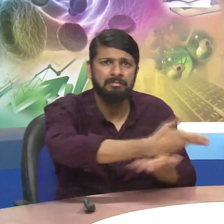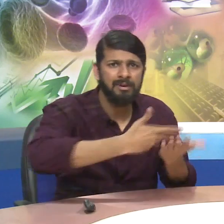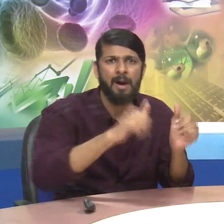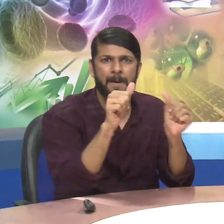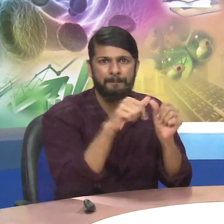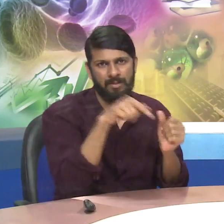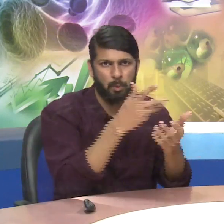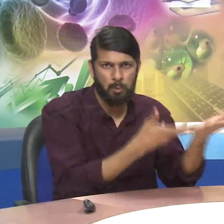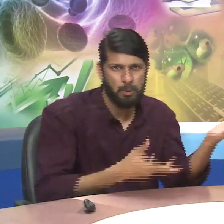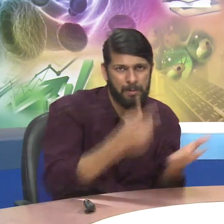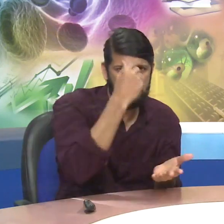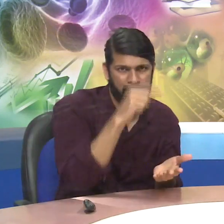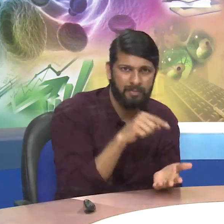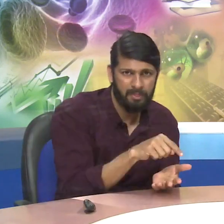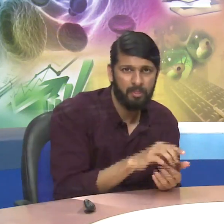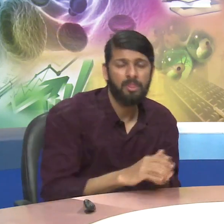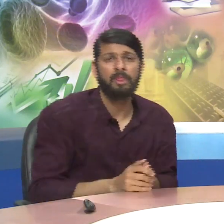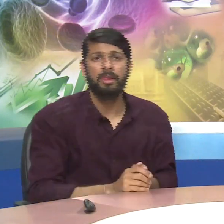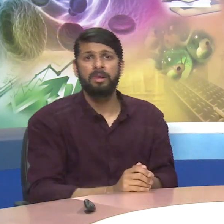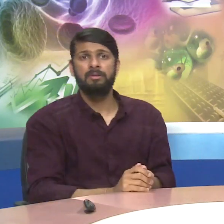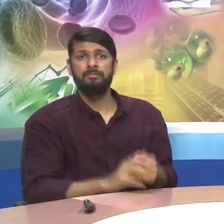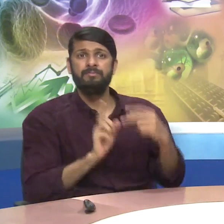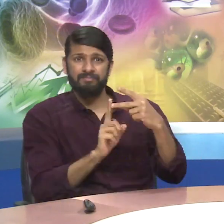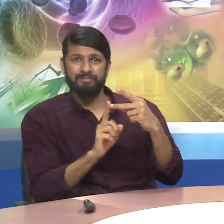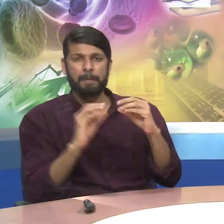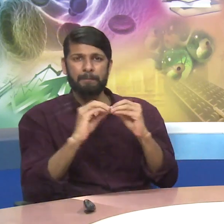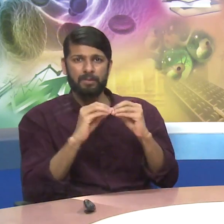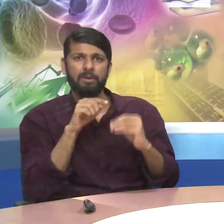In addition, there was an advisory committee,